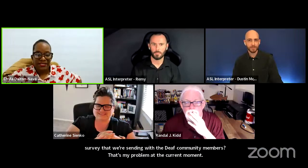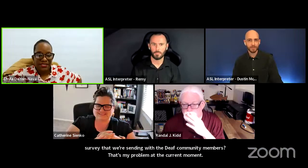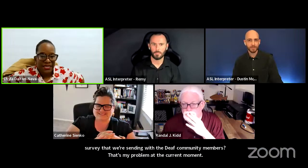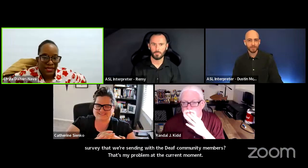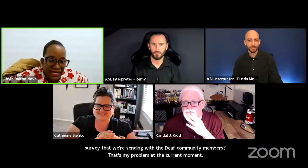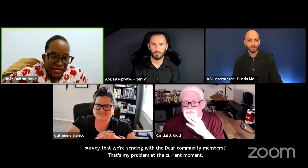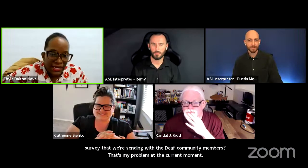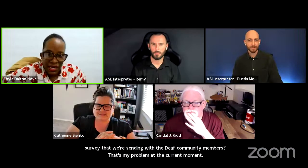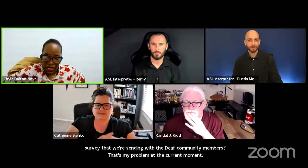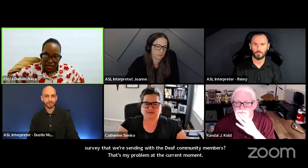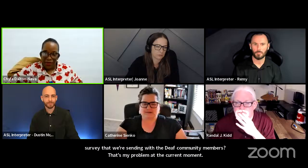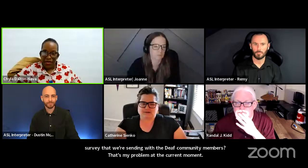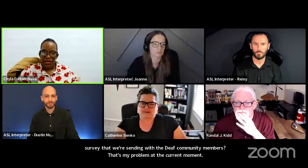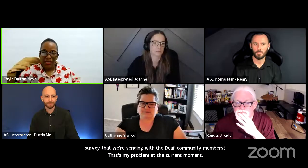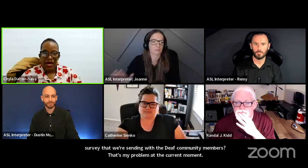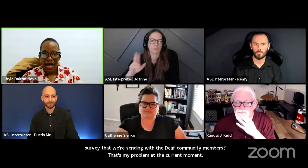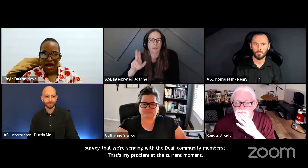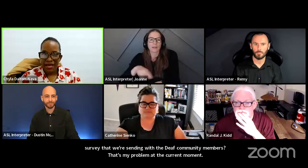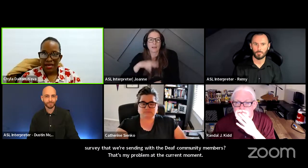Of course.